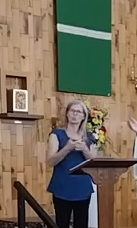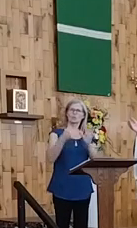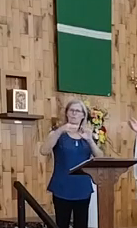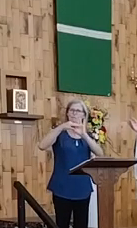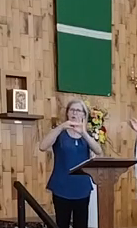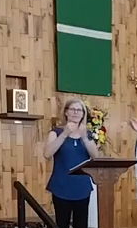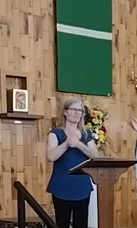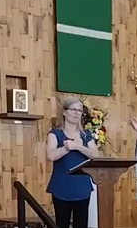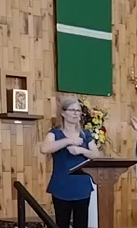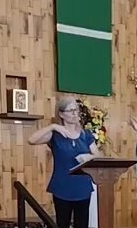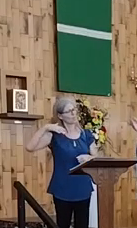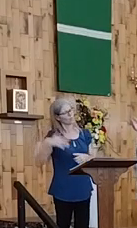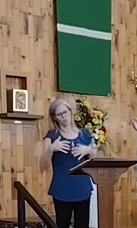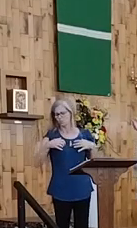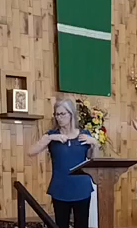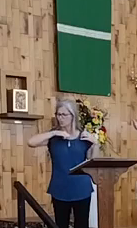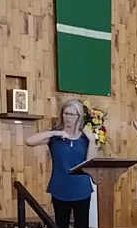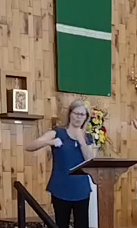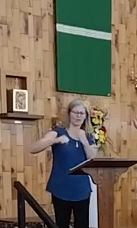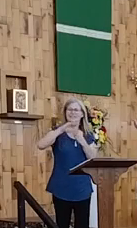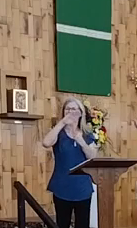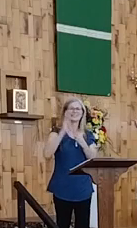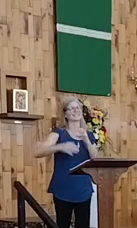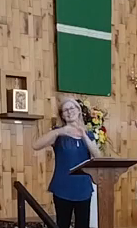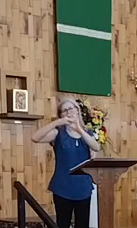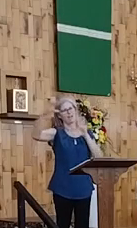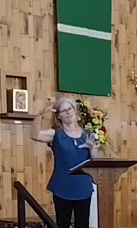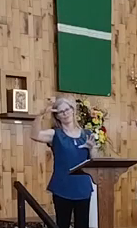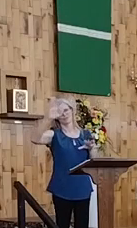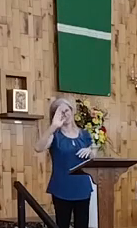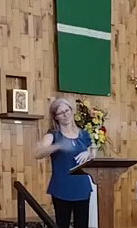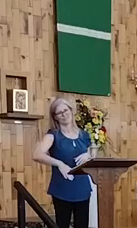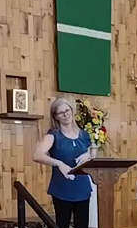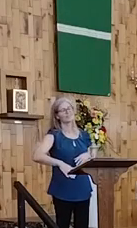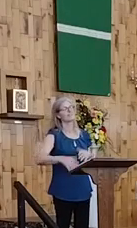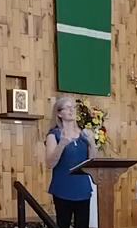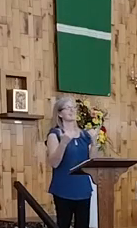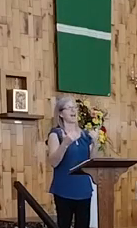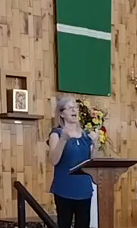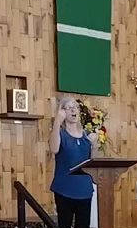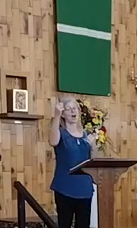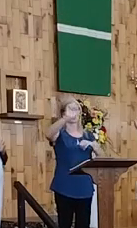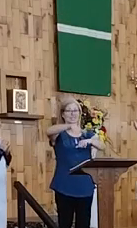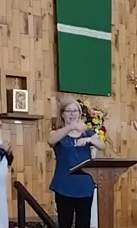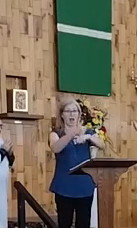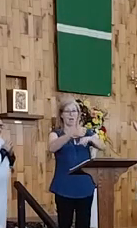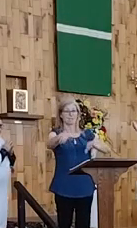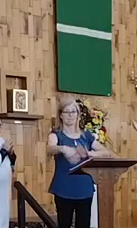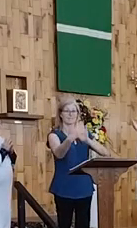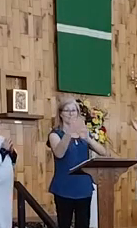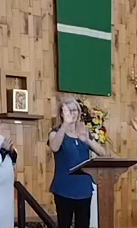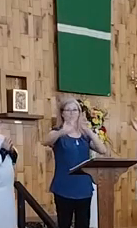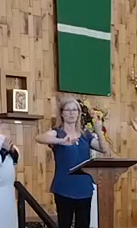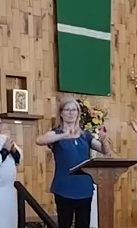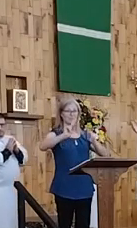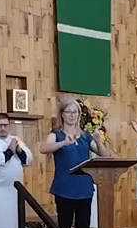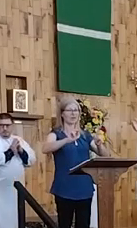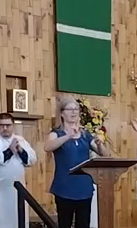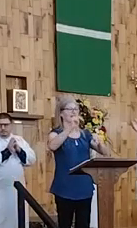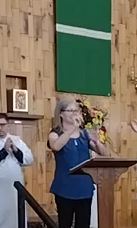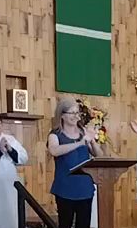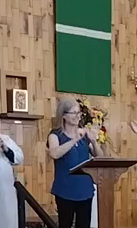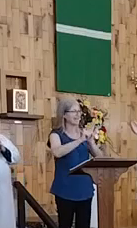so tight that it can never be undone. Even now you set before your people a time of grace